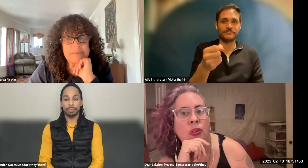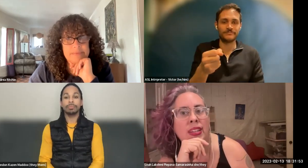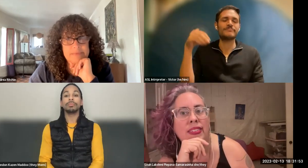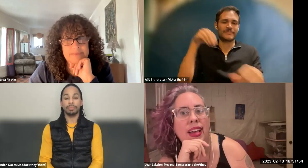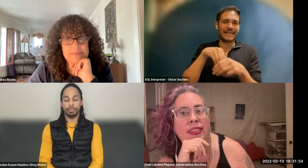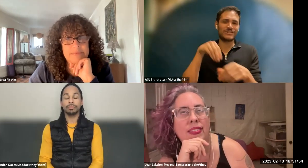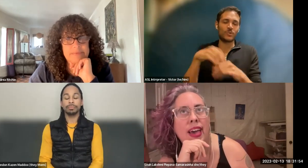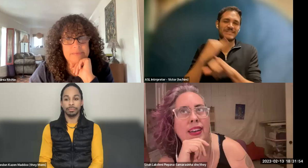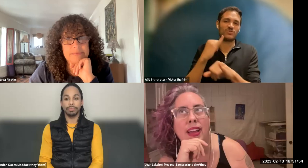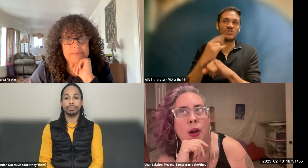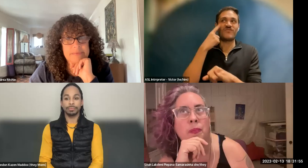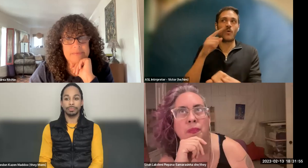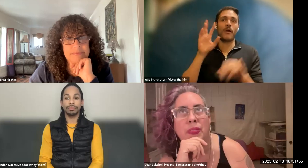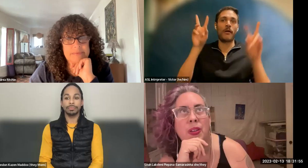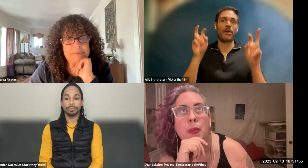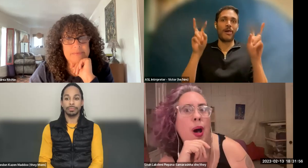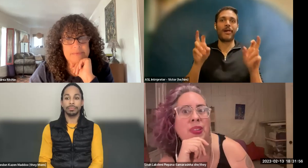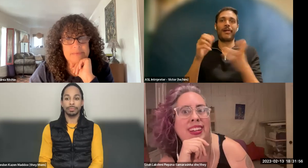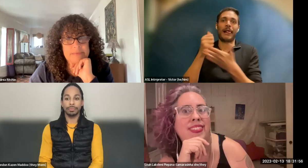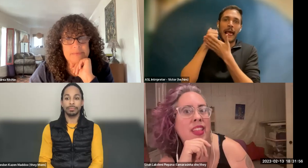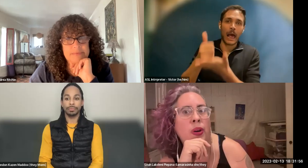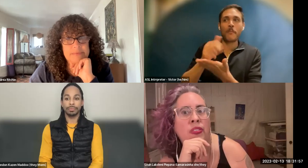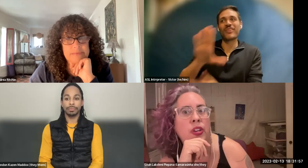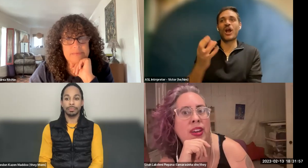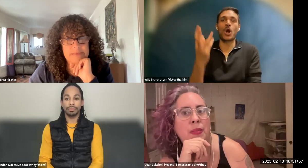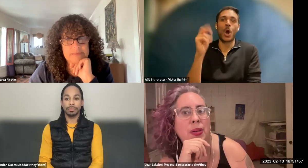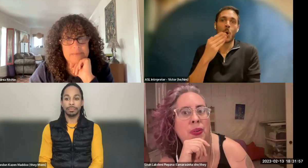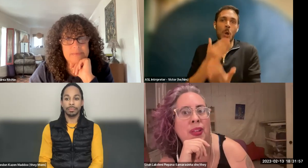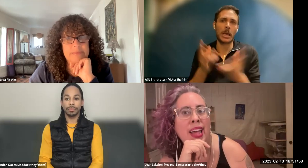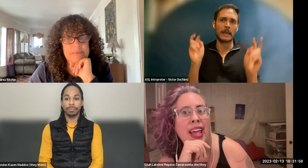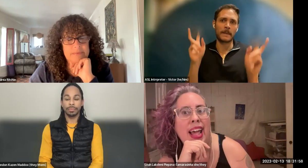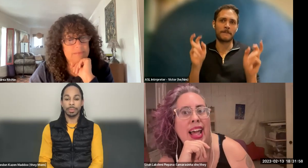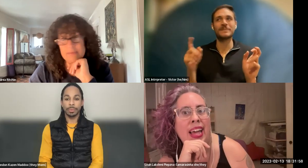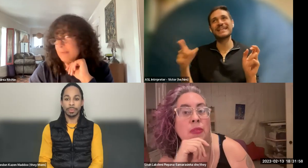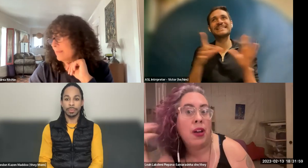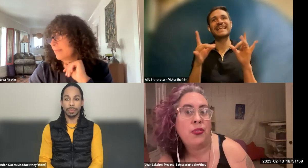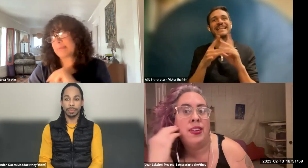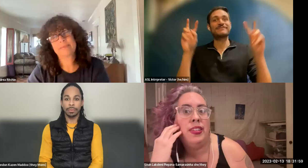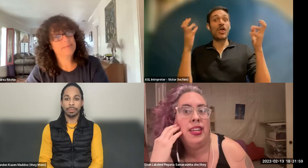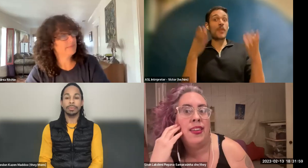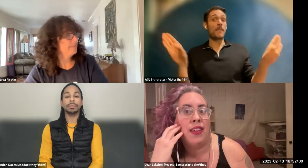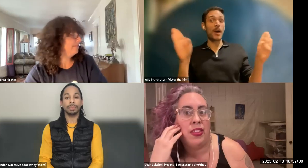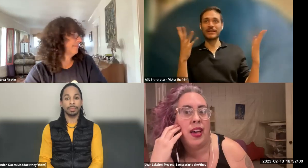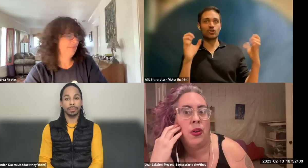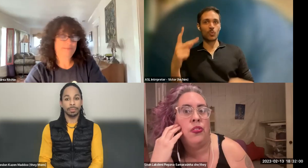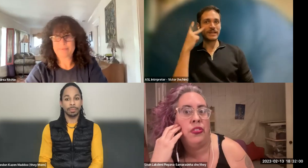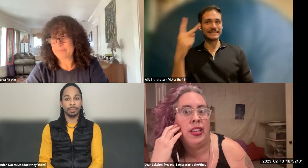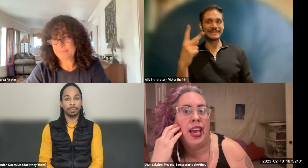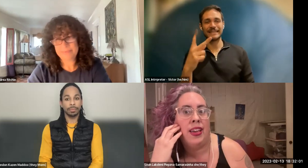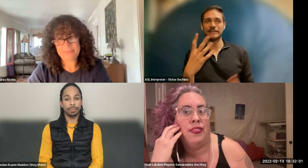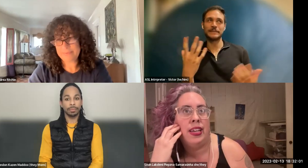he literally says that the public does not want to see crazy people. And my friend Tina